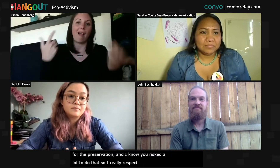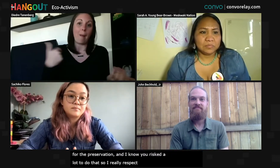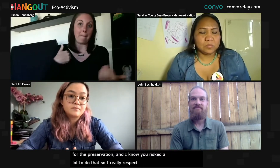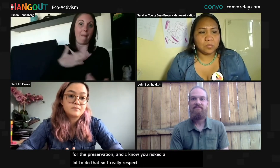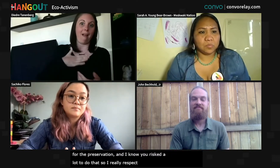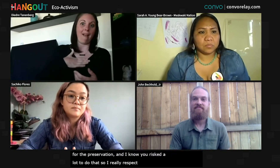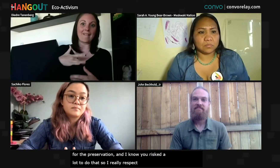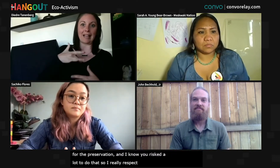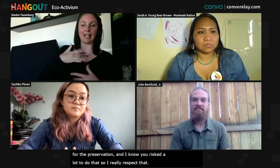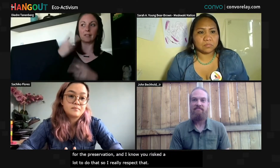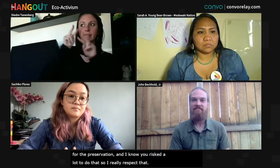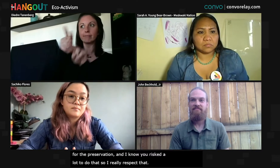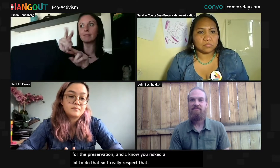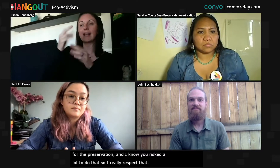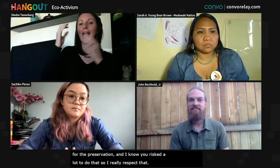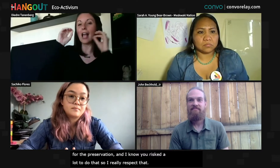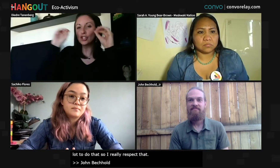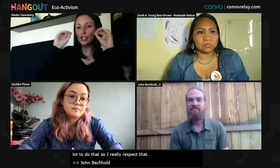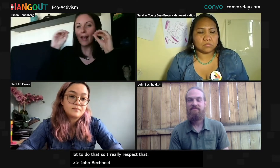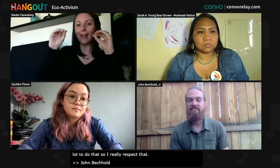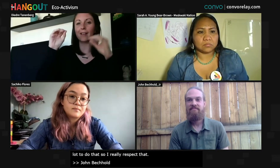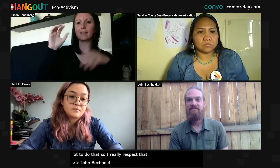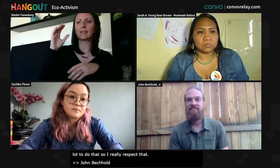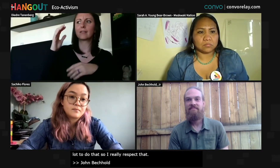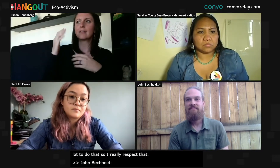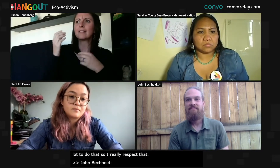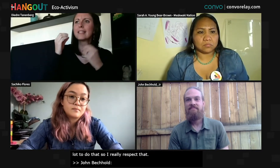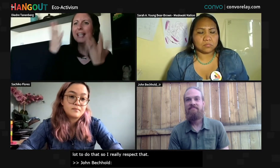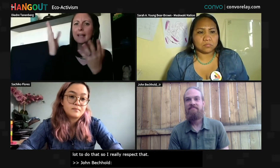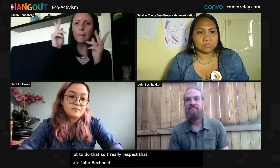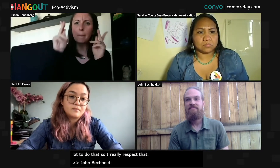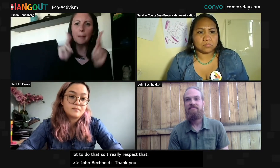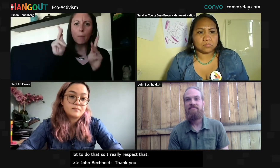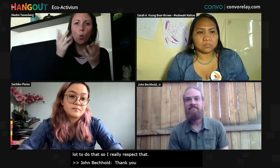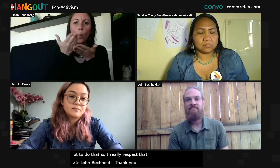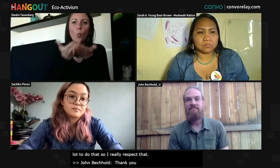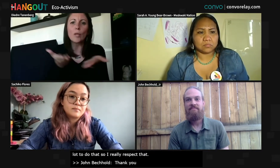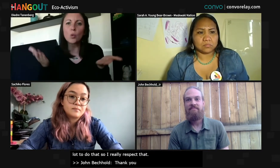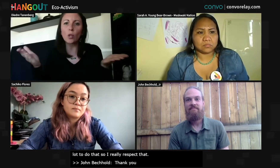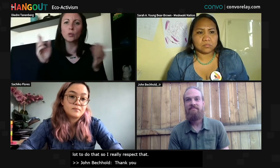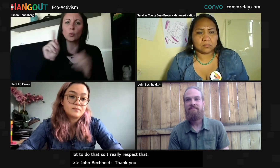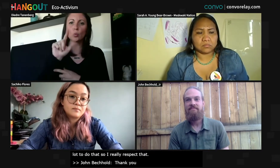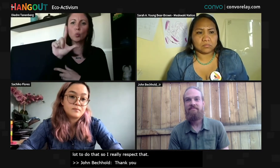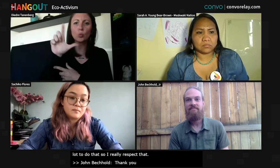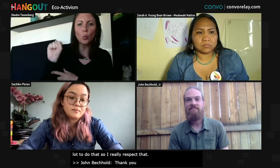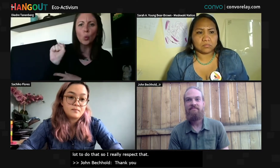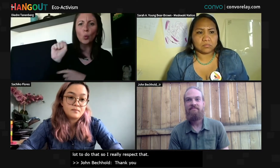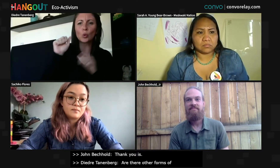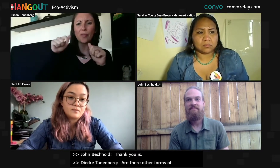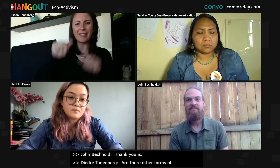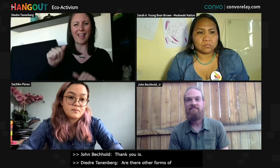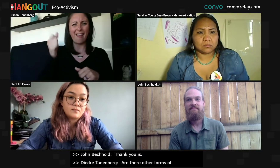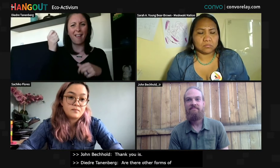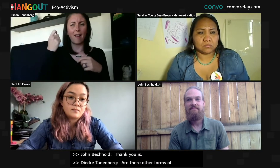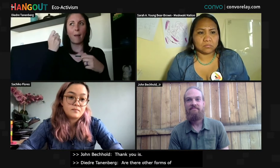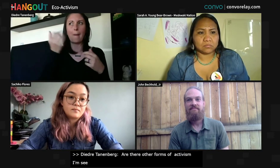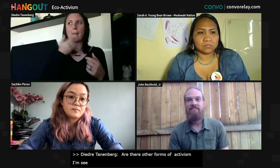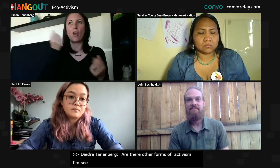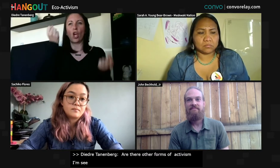of activism that I'm seeing? Education, giving people resources and tools that